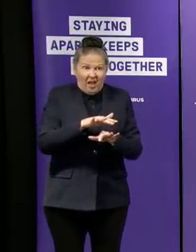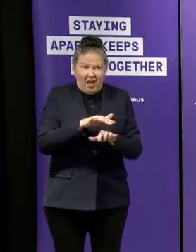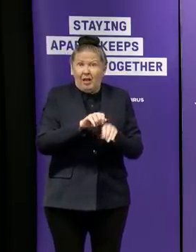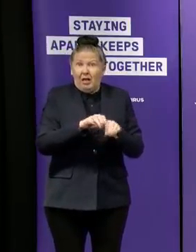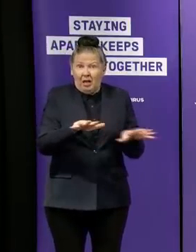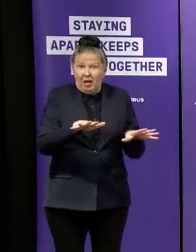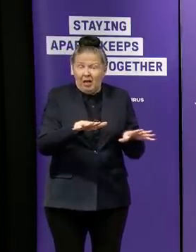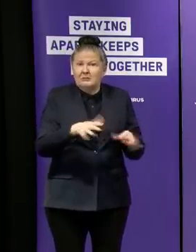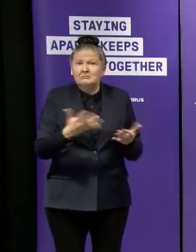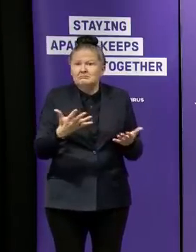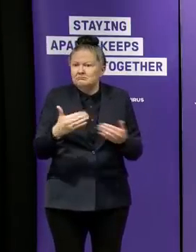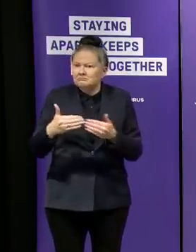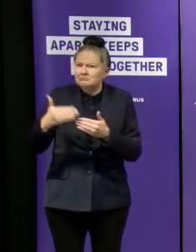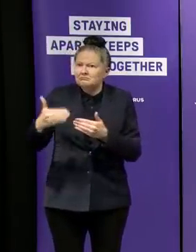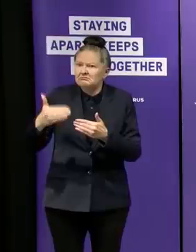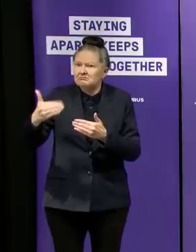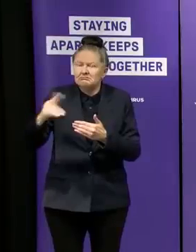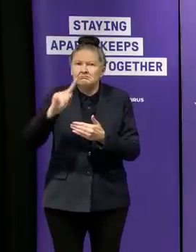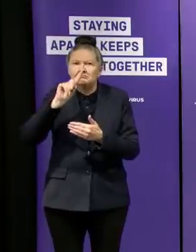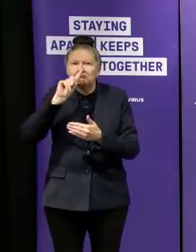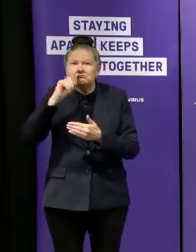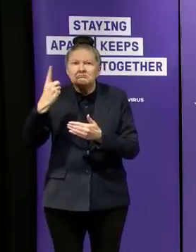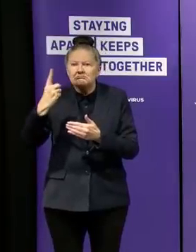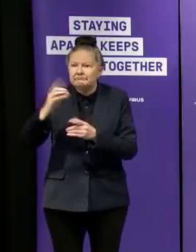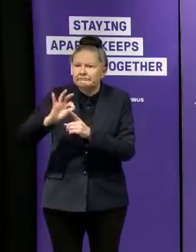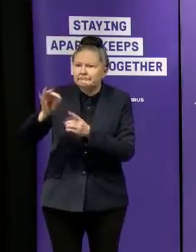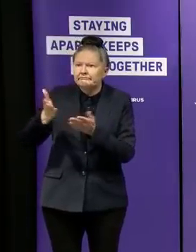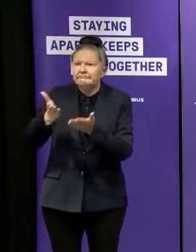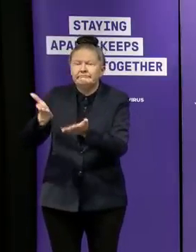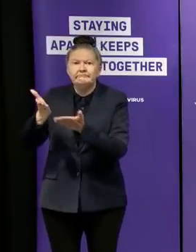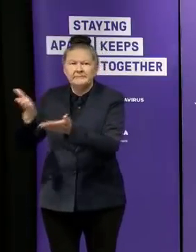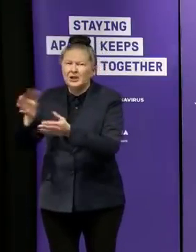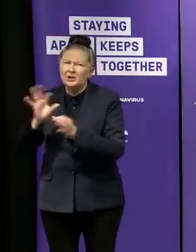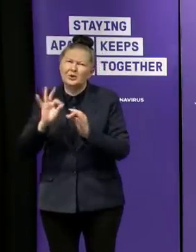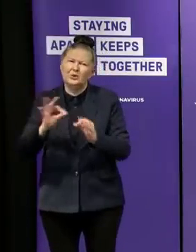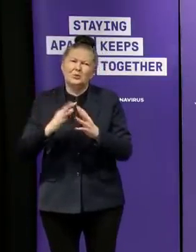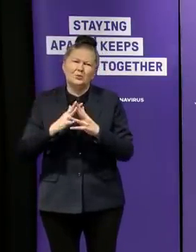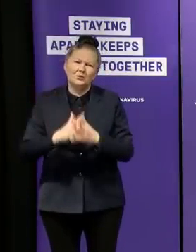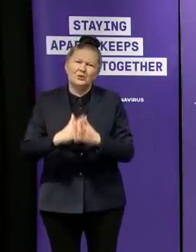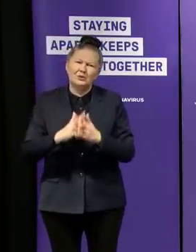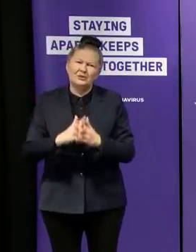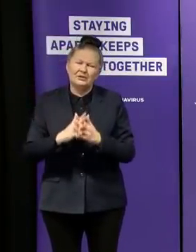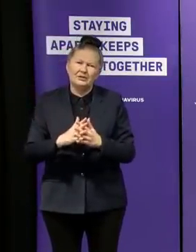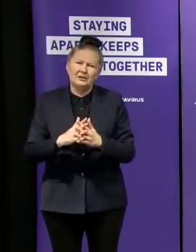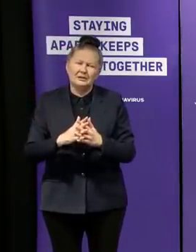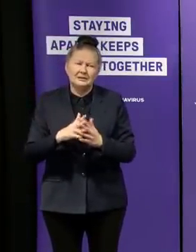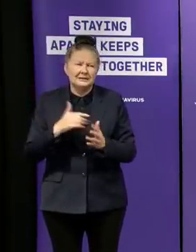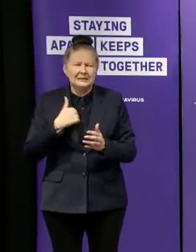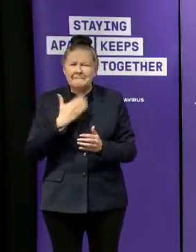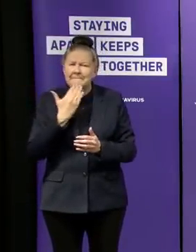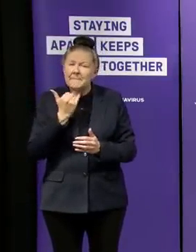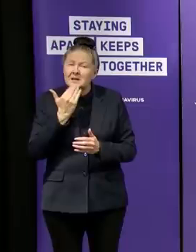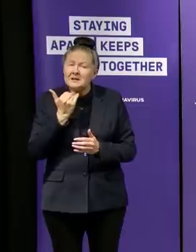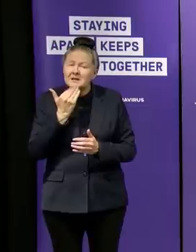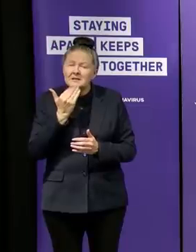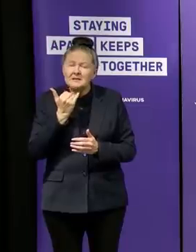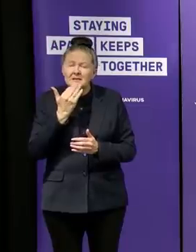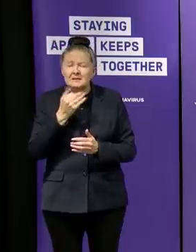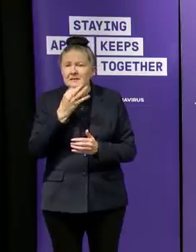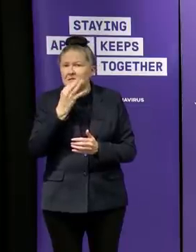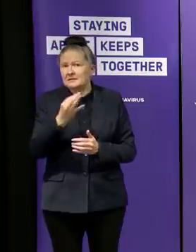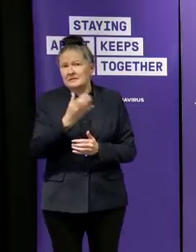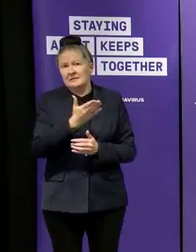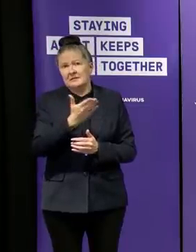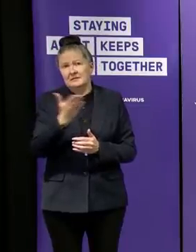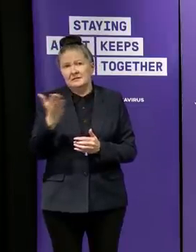steps, and it's just not worth it. It's just not worth it. So I'm appealing to people. We're so close. Let's